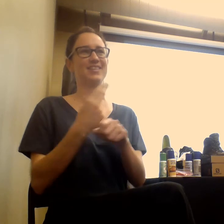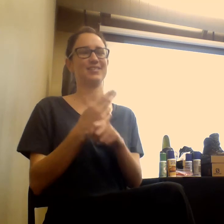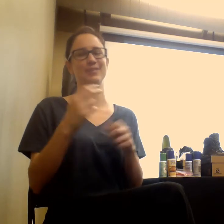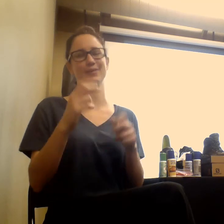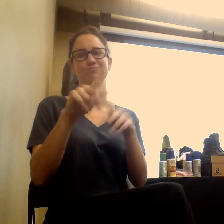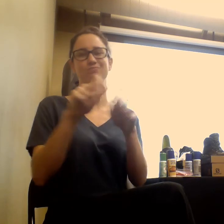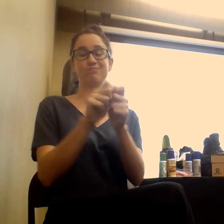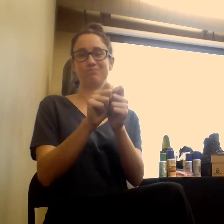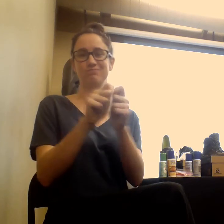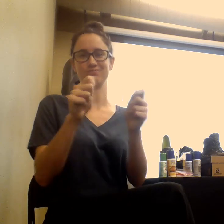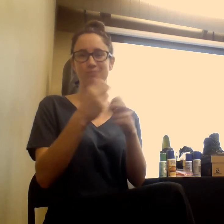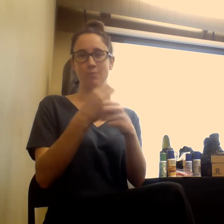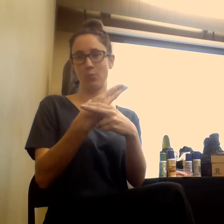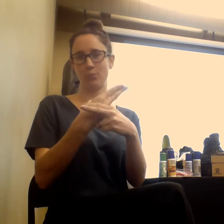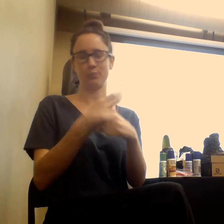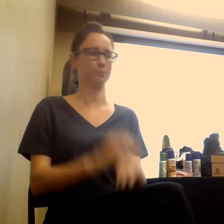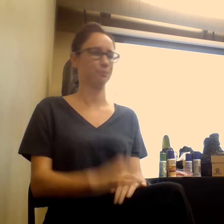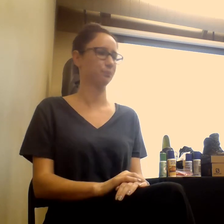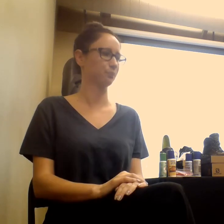happening?